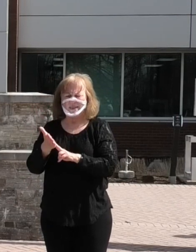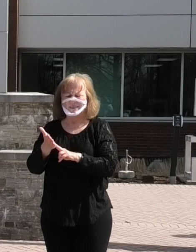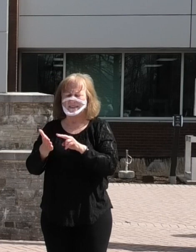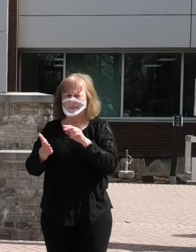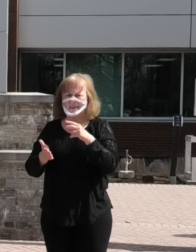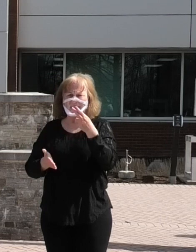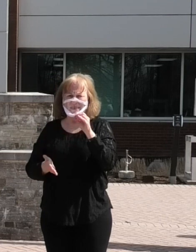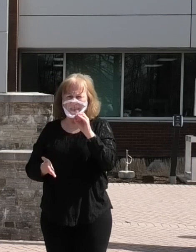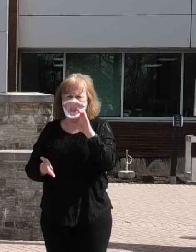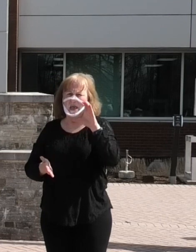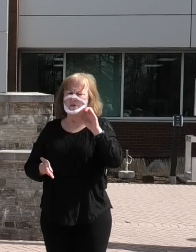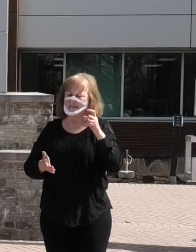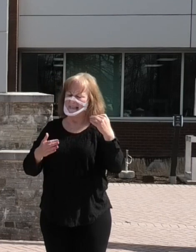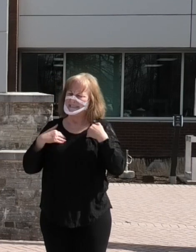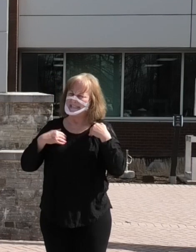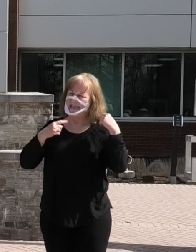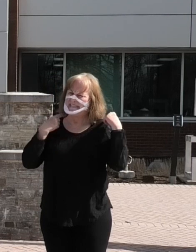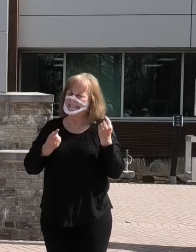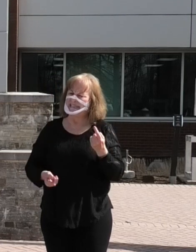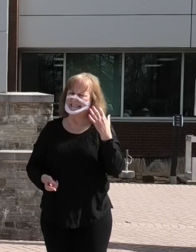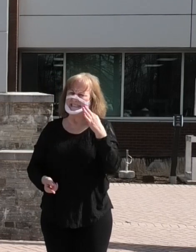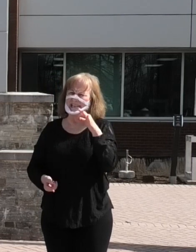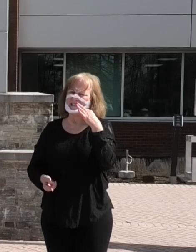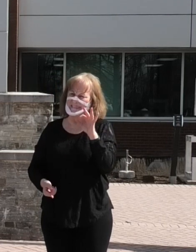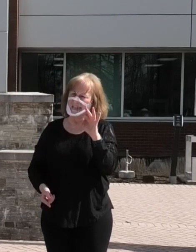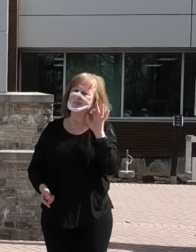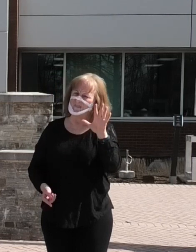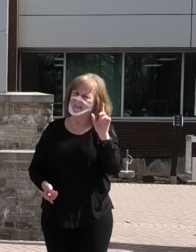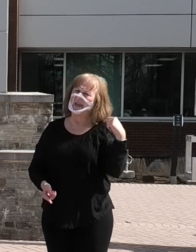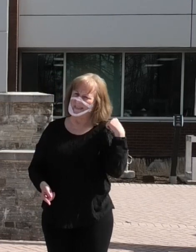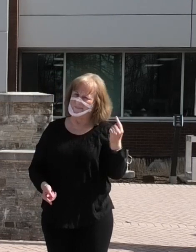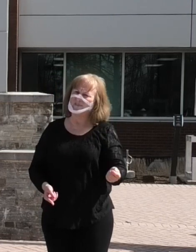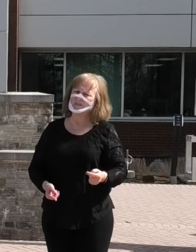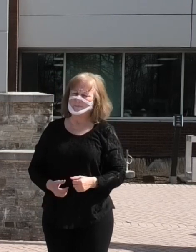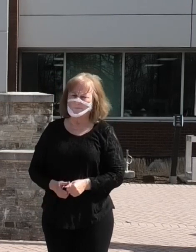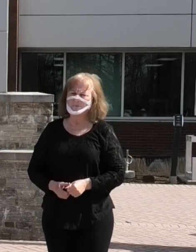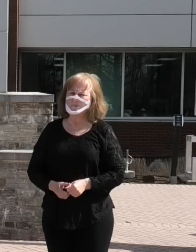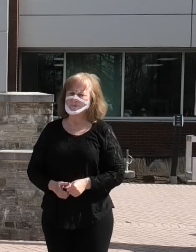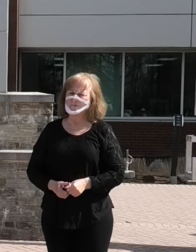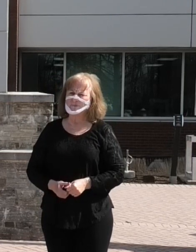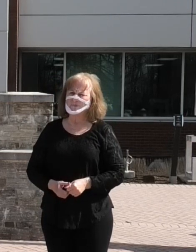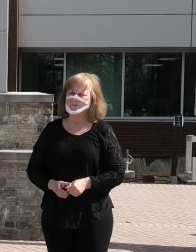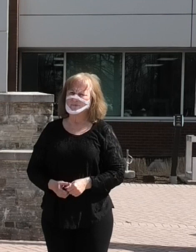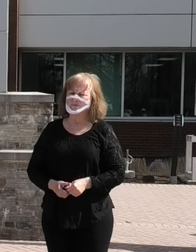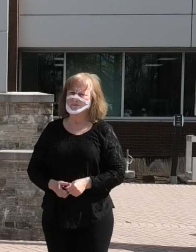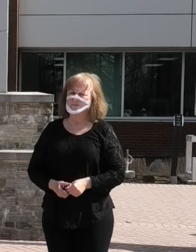Howard County has had since 1995.